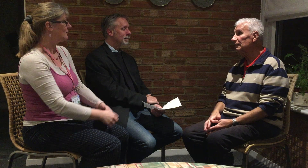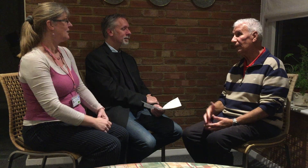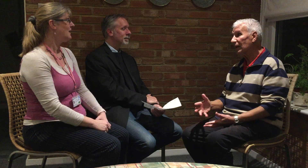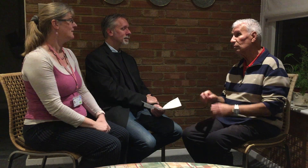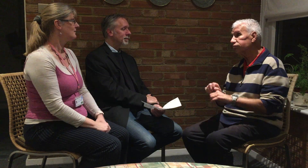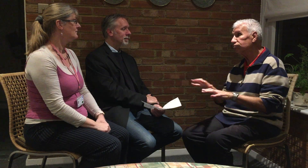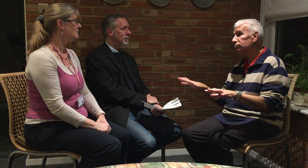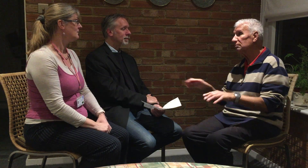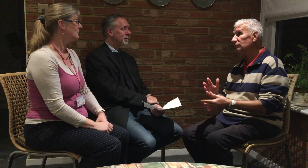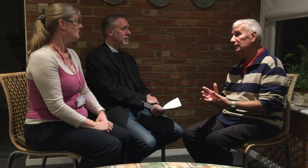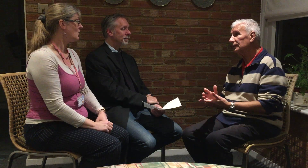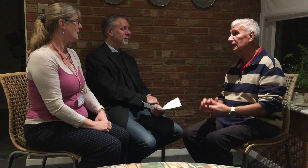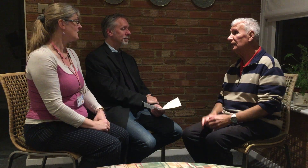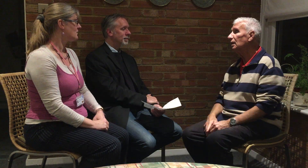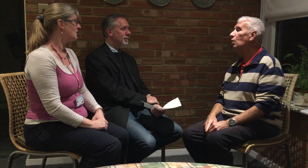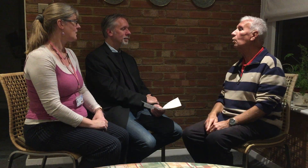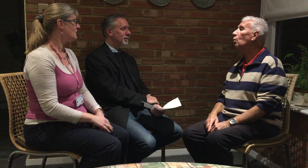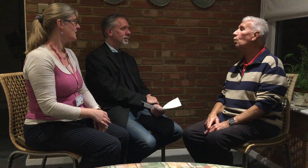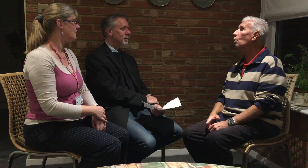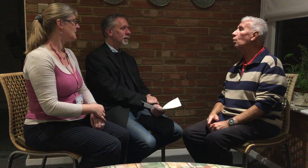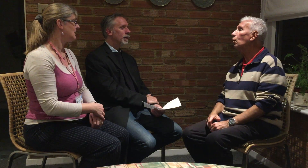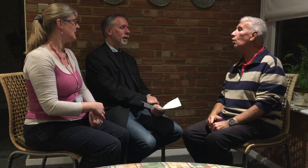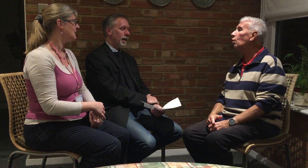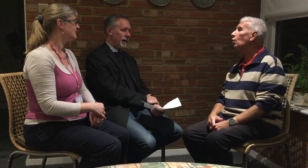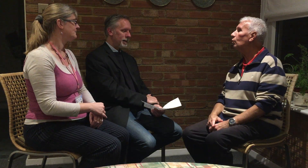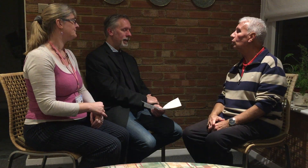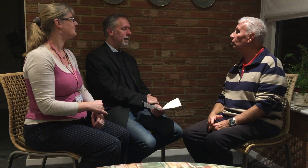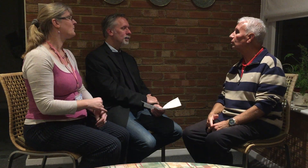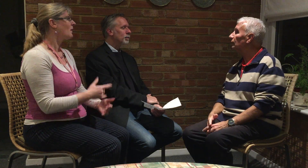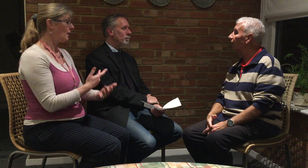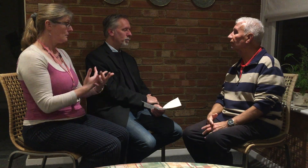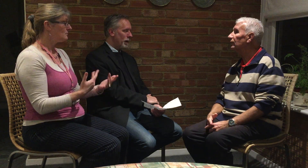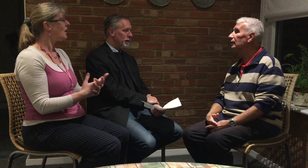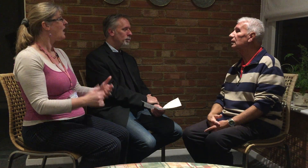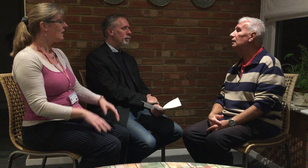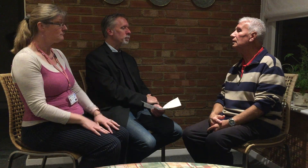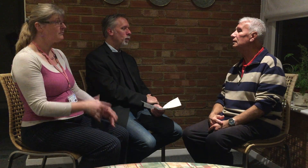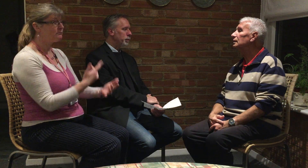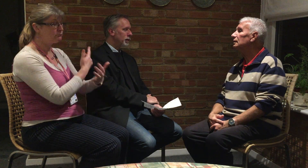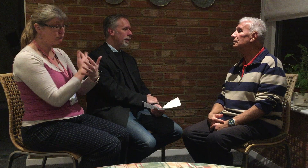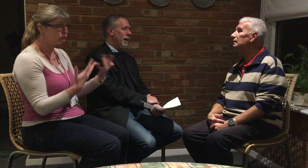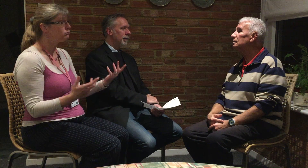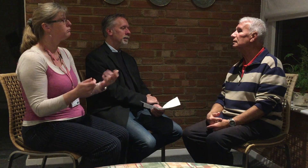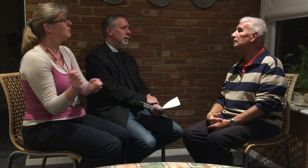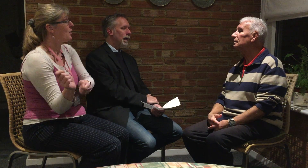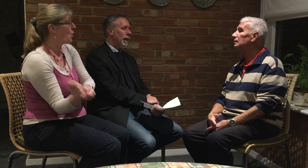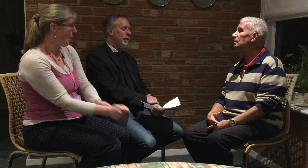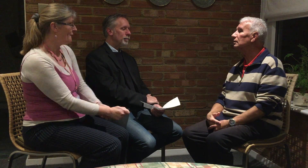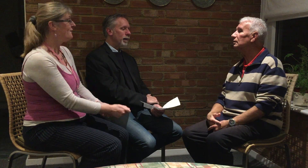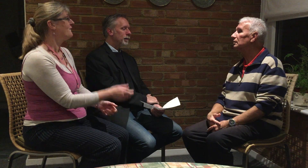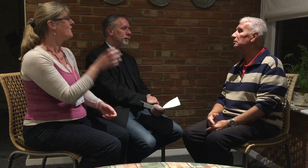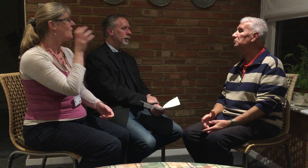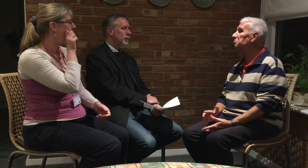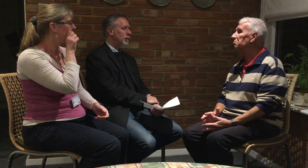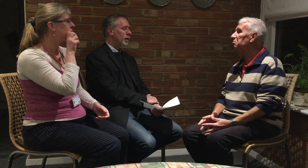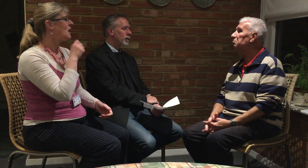Oh, yeah. What, there's lots of golf there, really? It is very, very popular there. They reckon there's, I think,